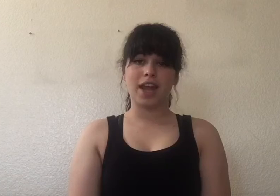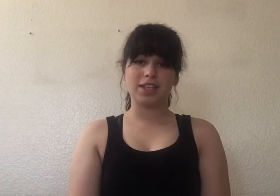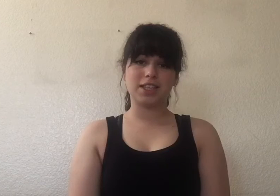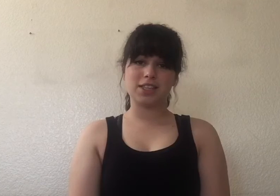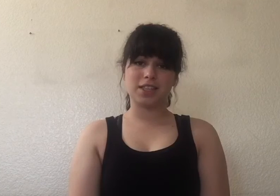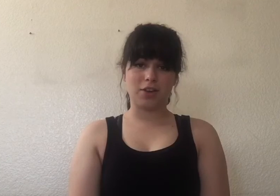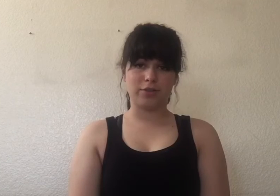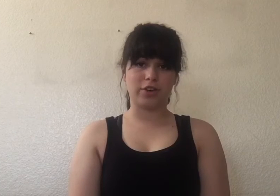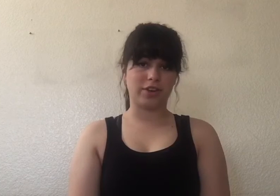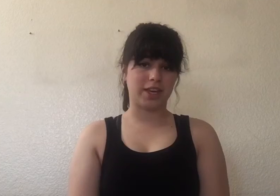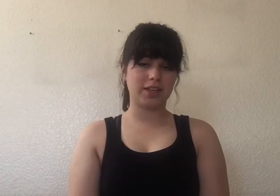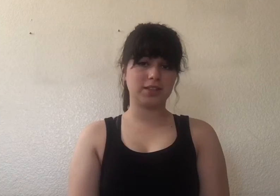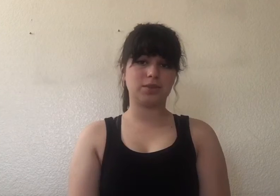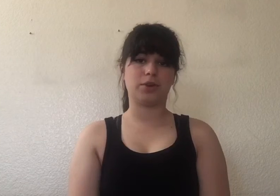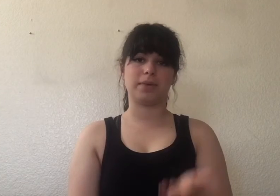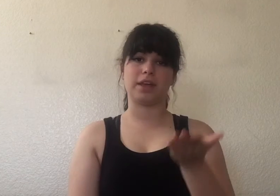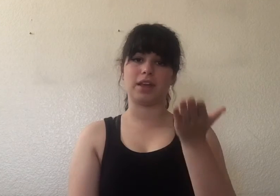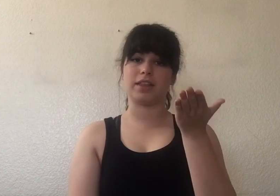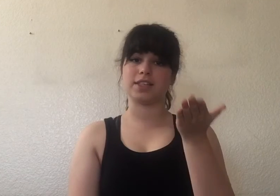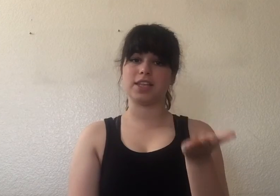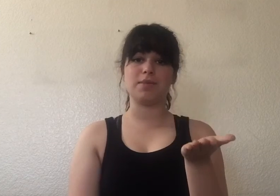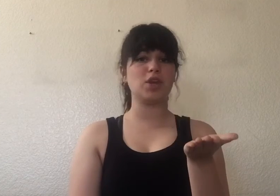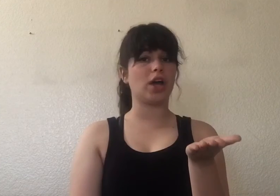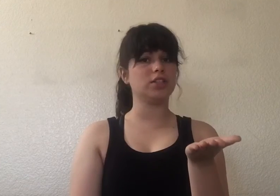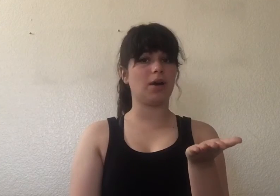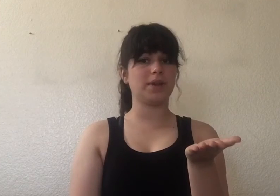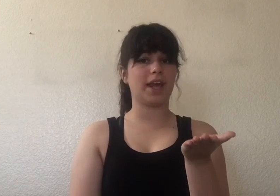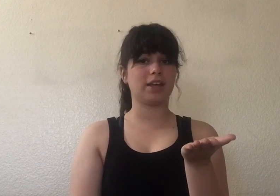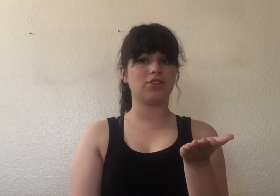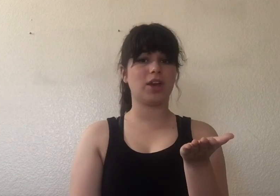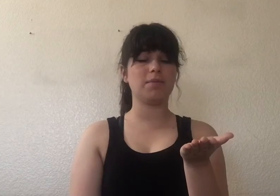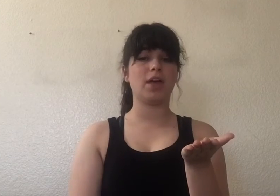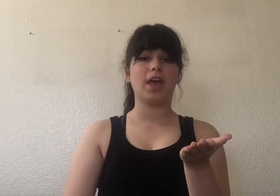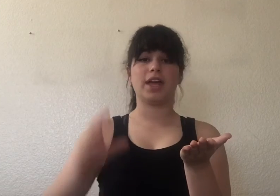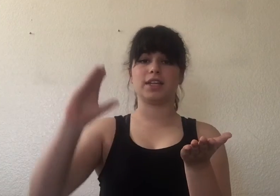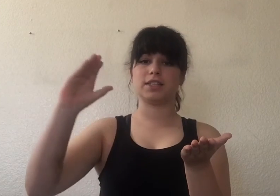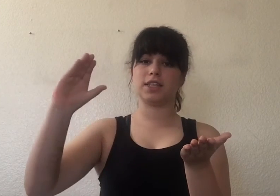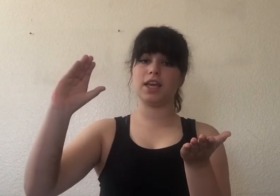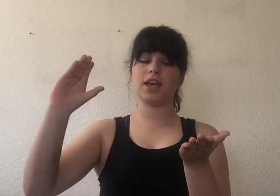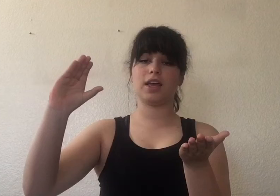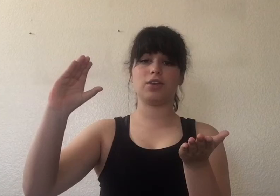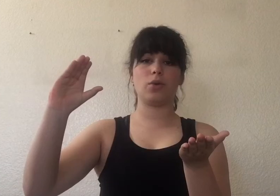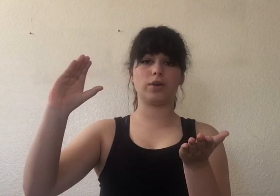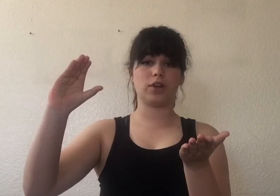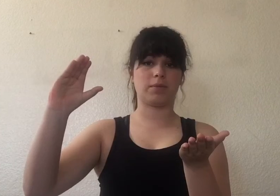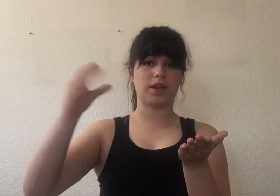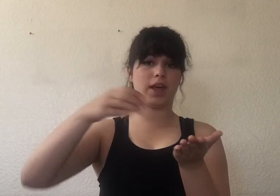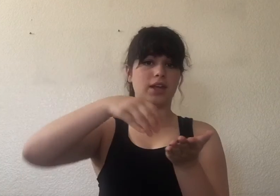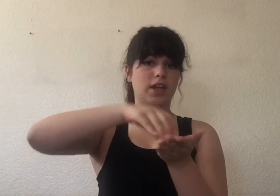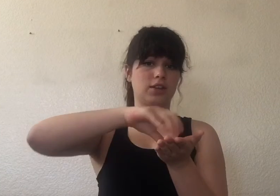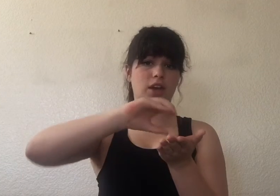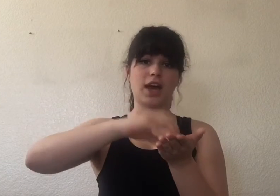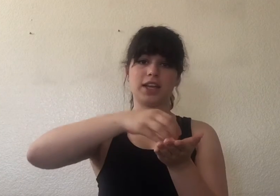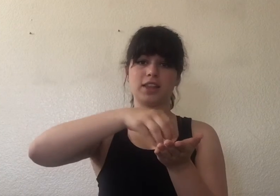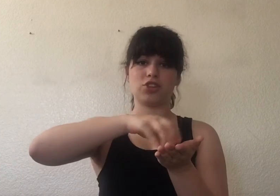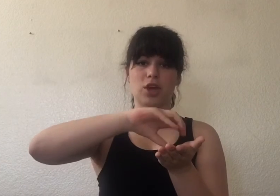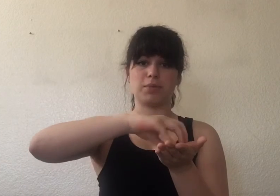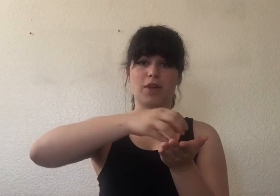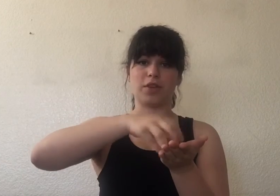Next is the sign for cookies. You'll be taking that same non-dominant hand shape and a C in your dominant hand and cutting the shapes of the